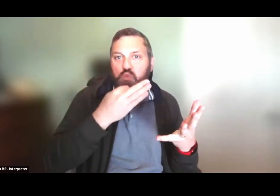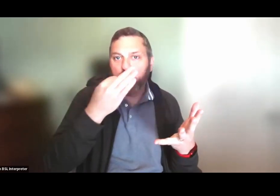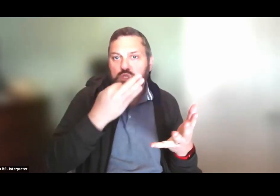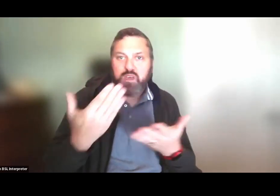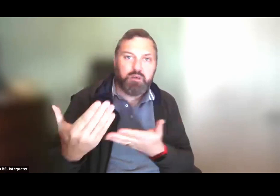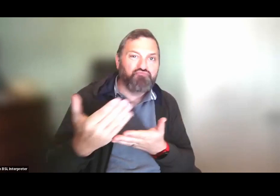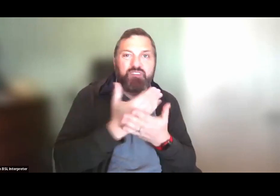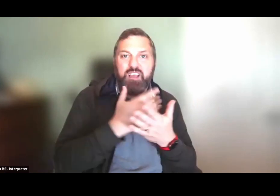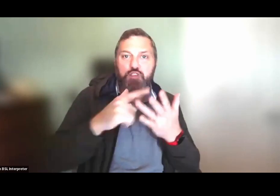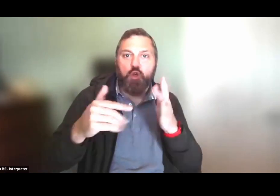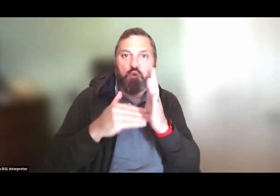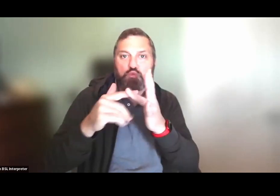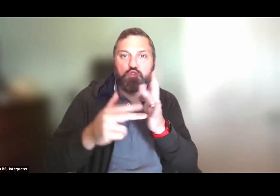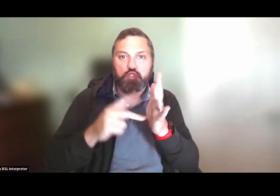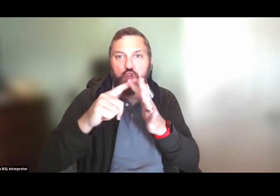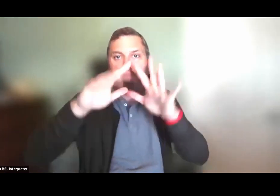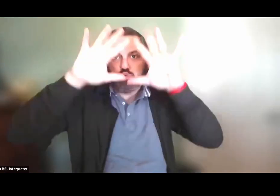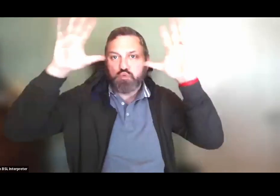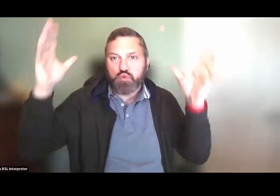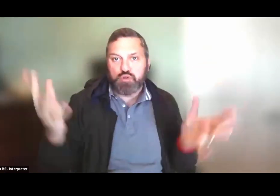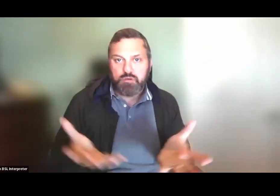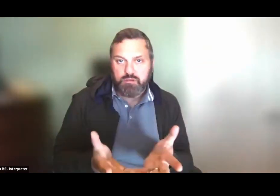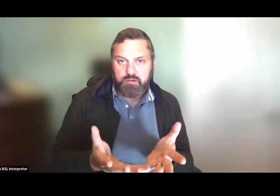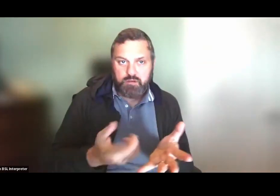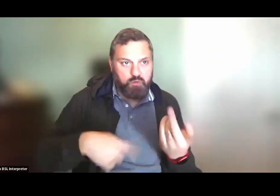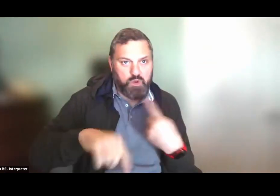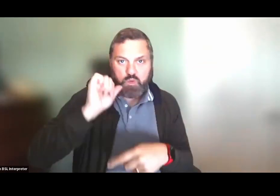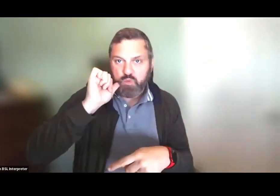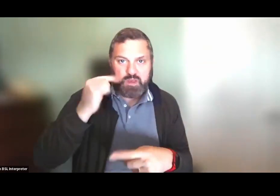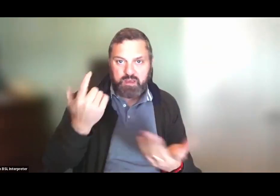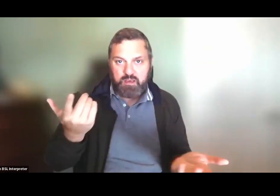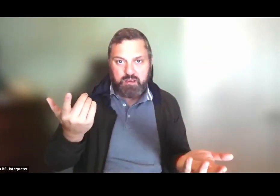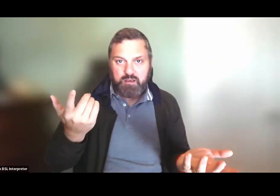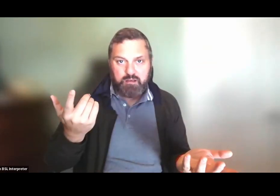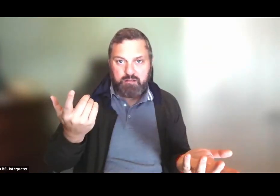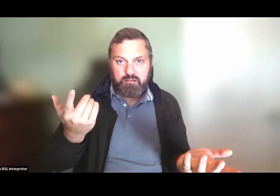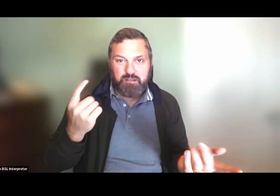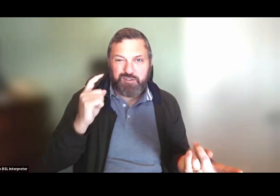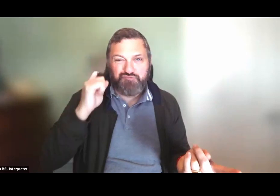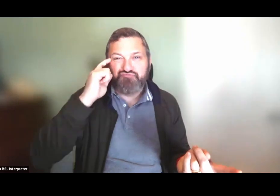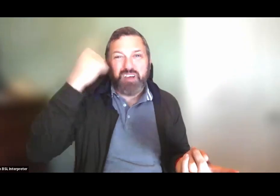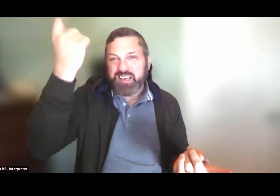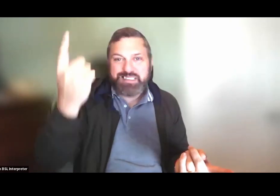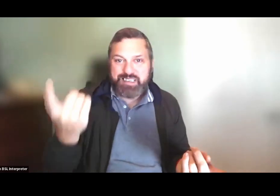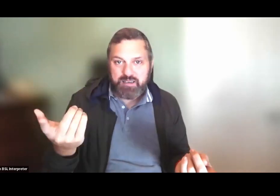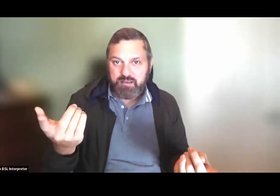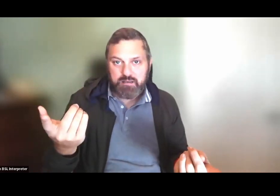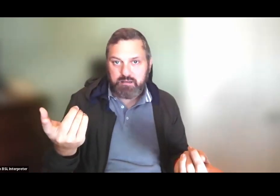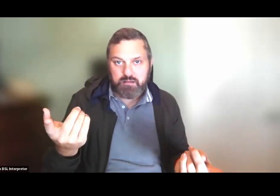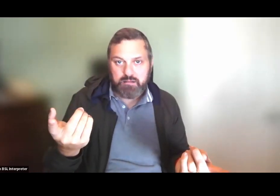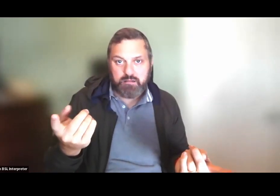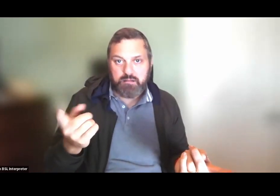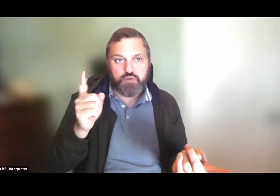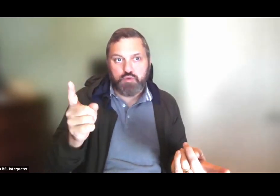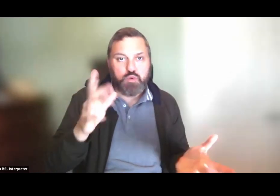protective ozone layer overhead. We'd be crazy to kick ourselves out of this thriving space of balance. But of course, that is